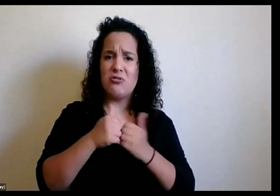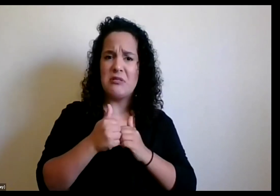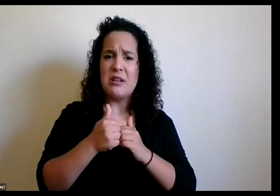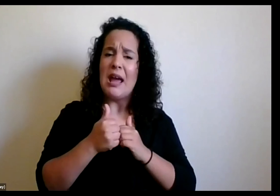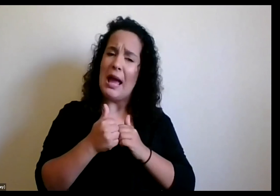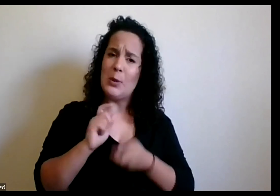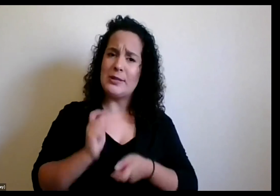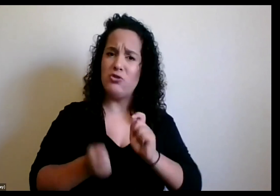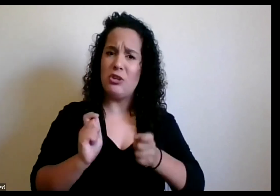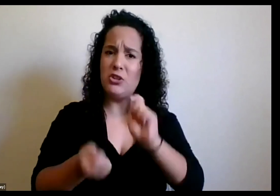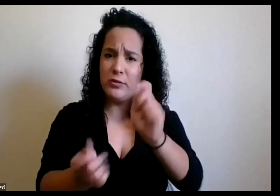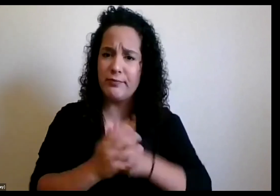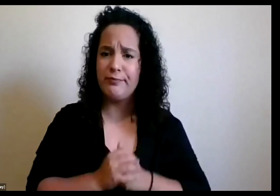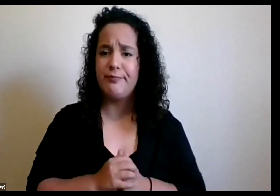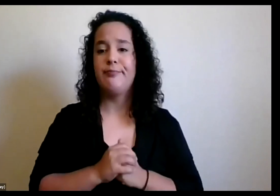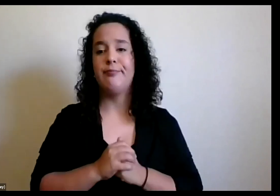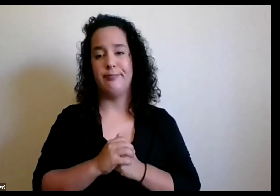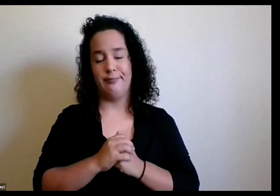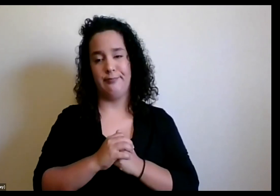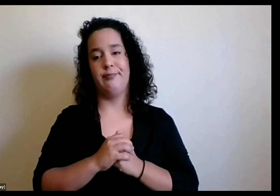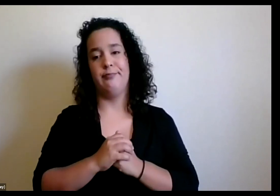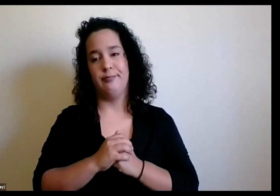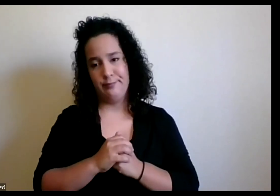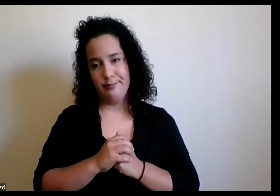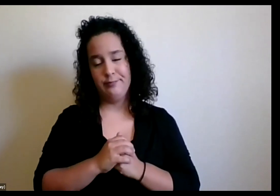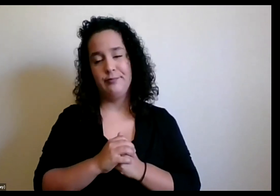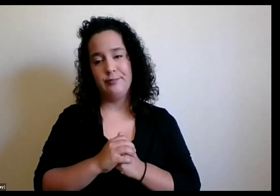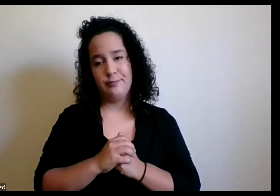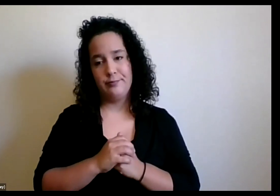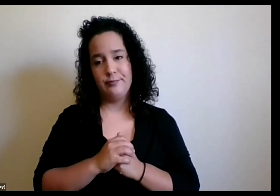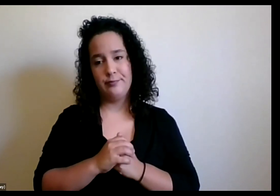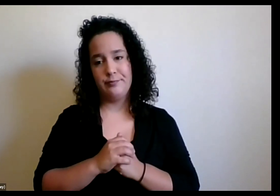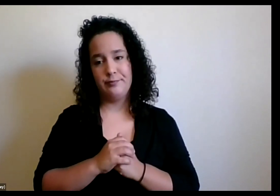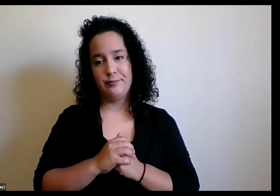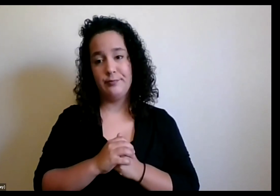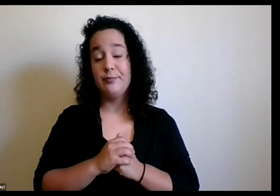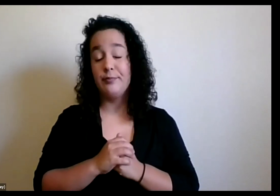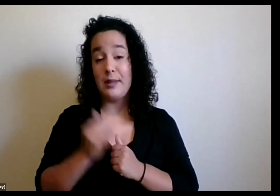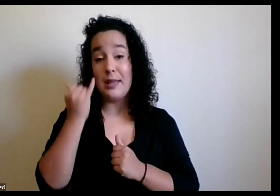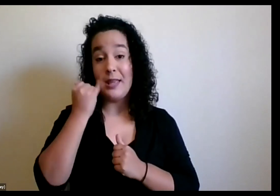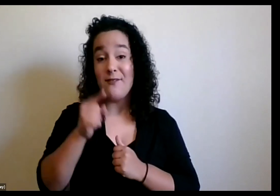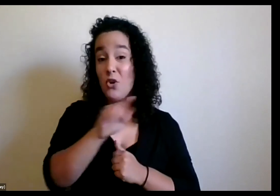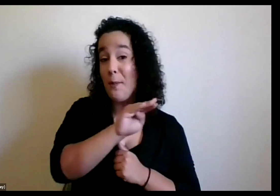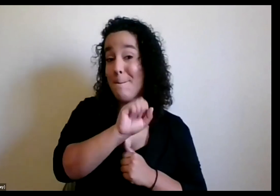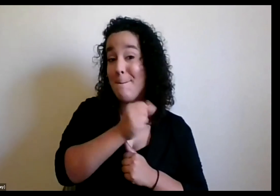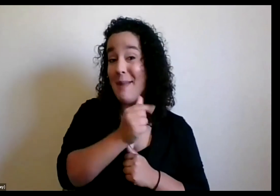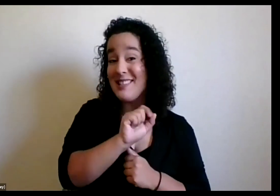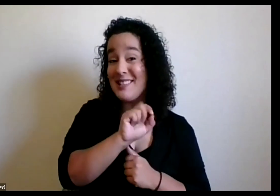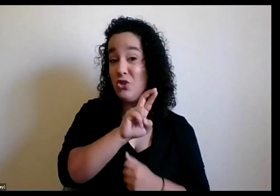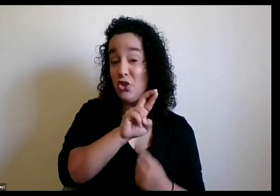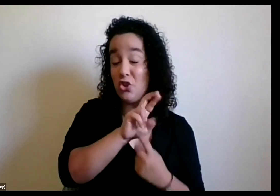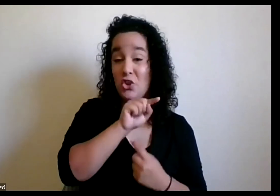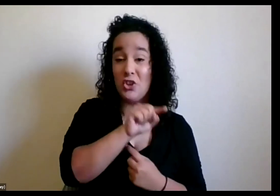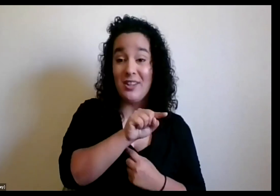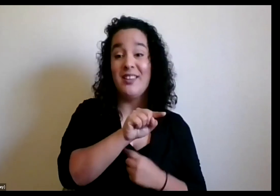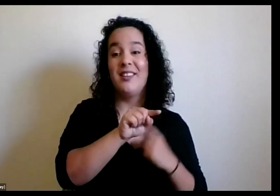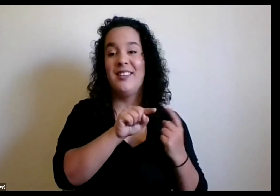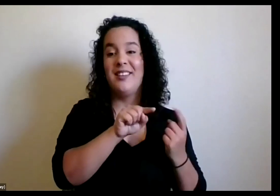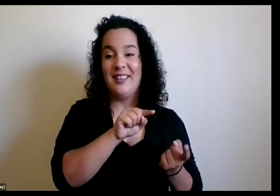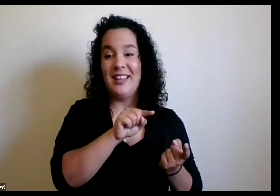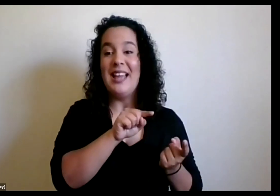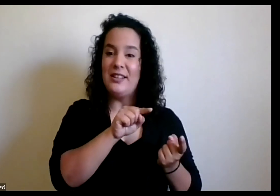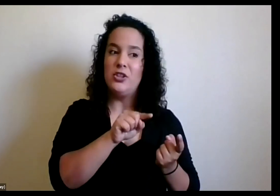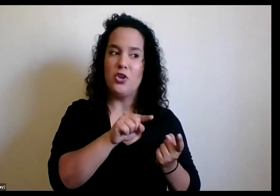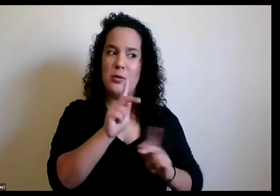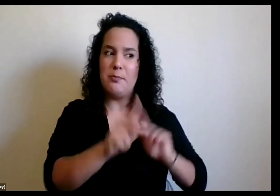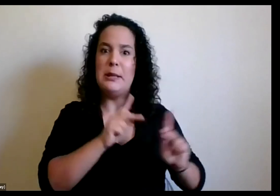And Nat will say this all the time, you know, this notion that if your messengers, if your most important messengers, who are the folks who are directly affected, if they're